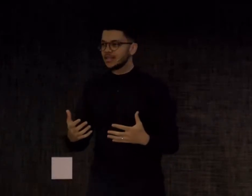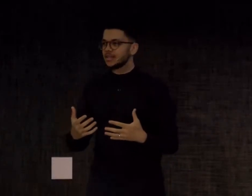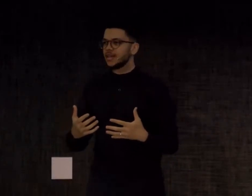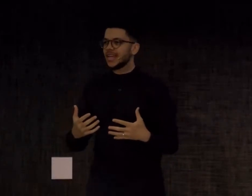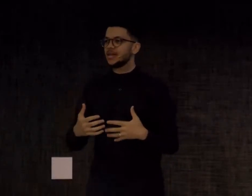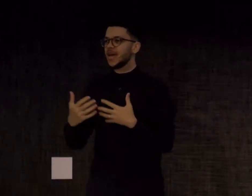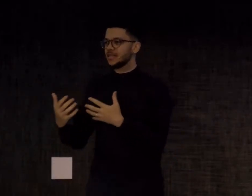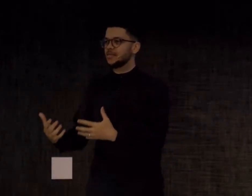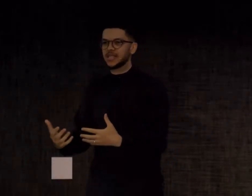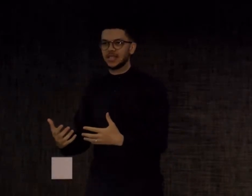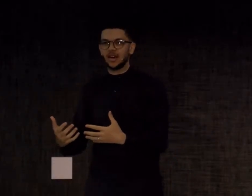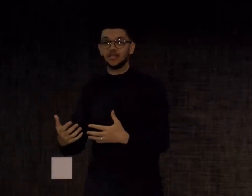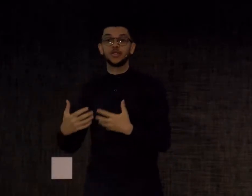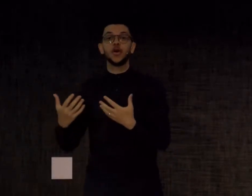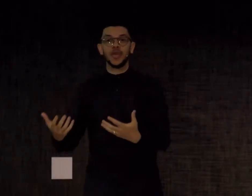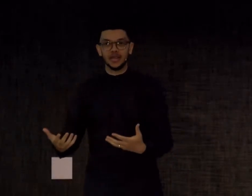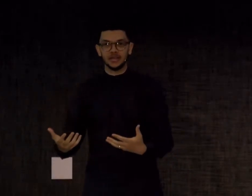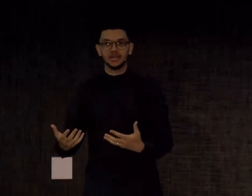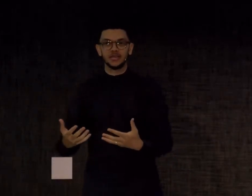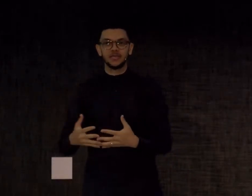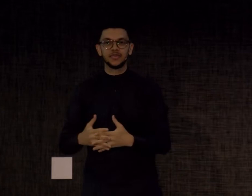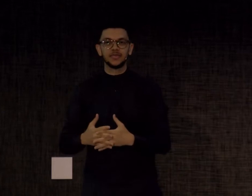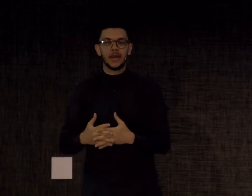right? And he paints a picture of utopia.